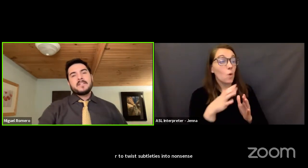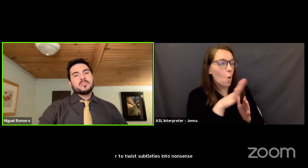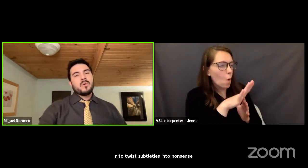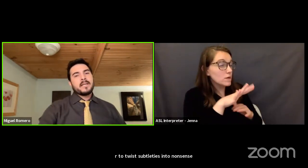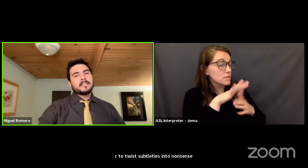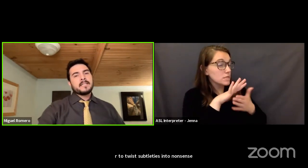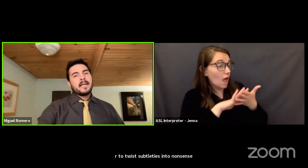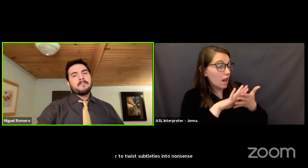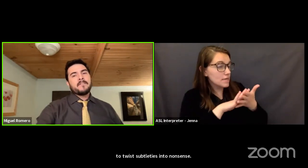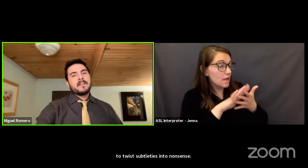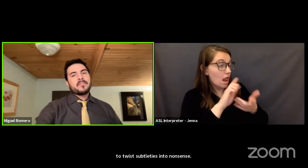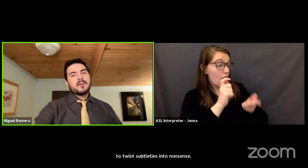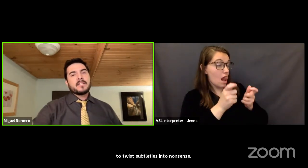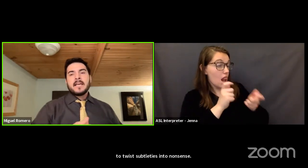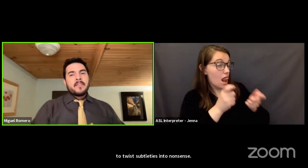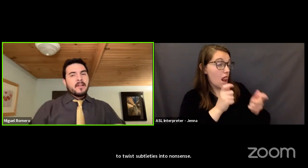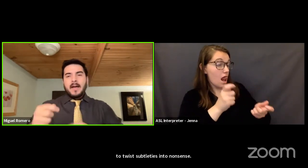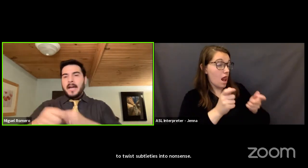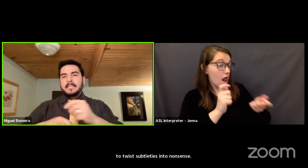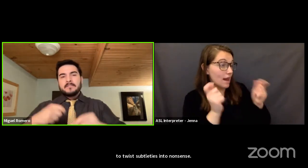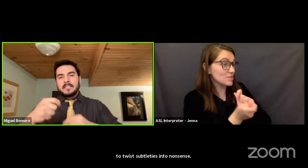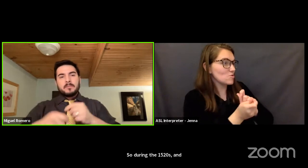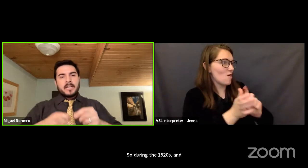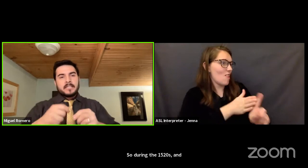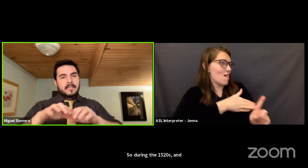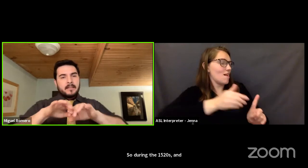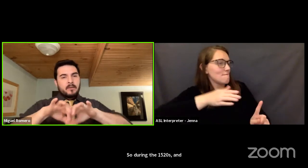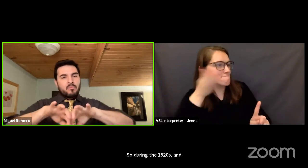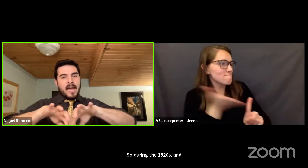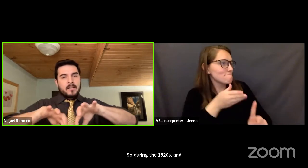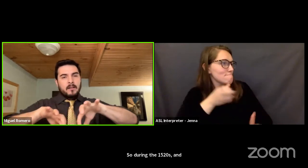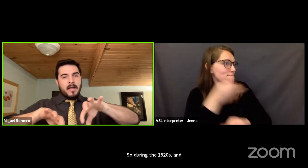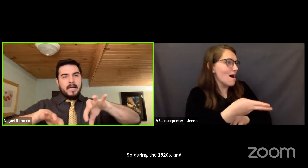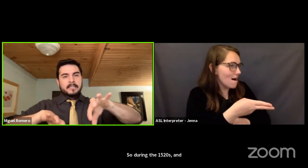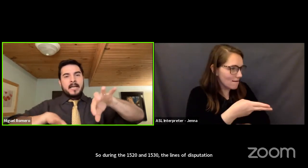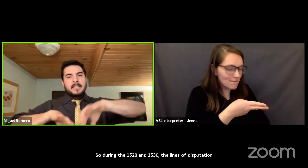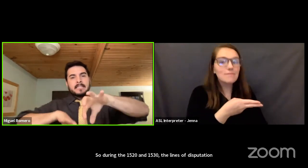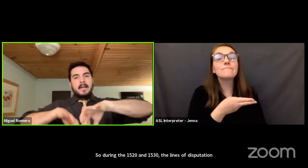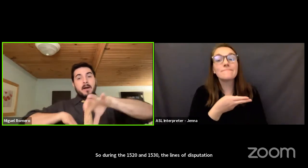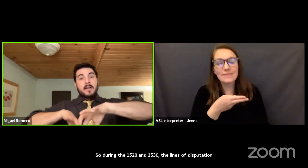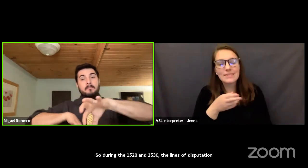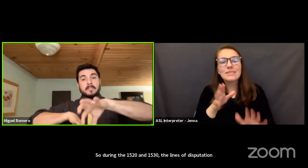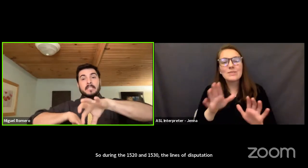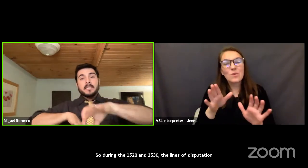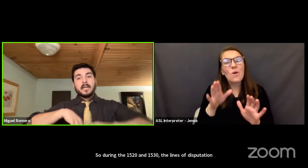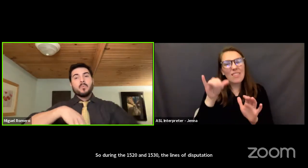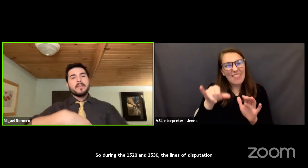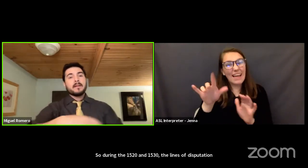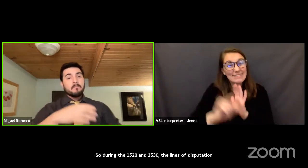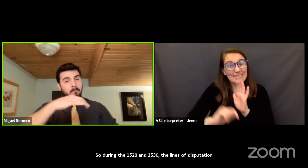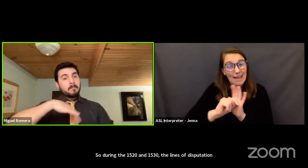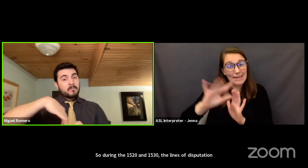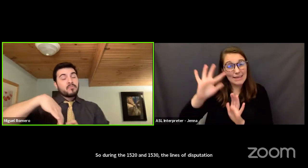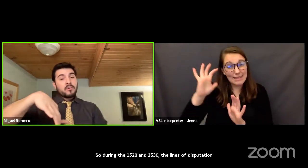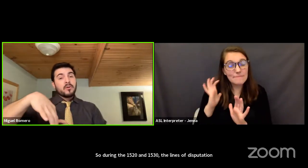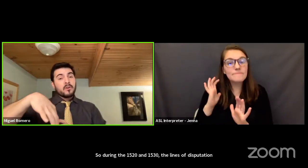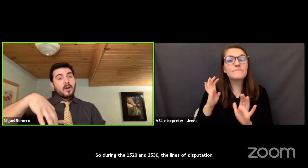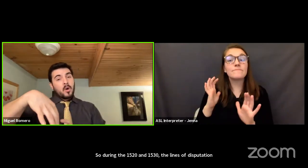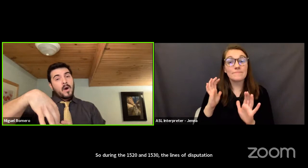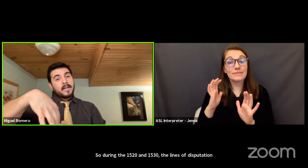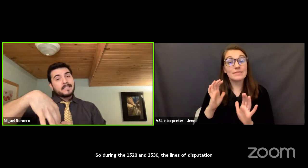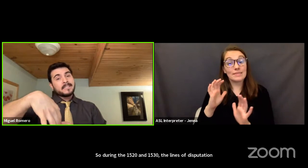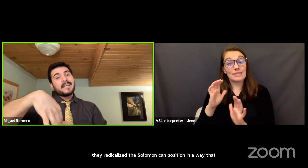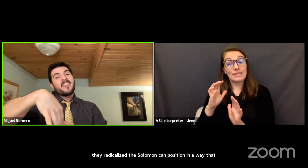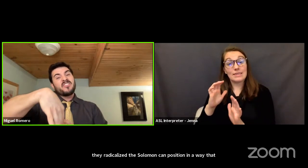the 1520s and 1530s, the lines of disputation, they radicalized the Salamancan position in a way that